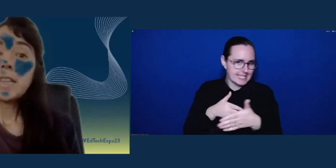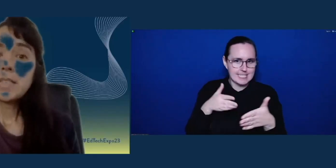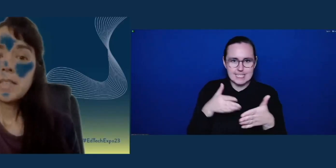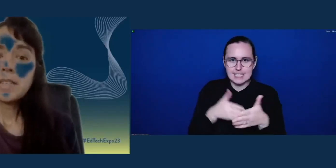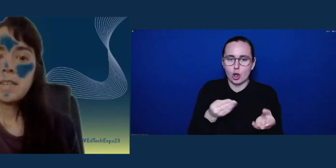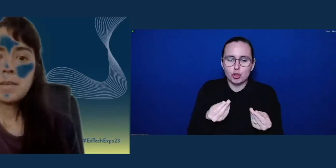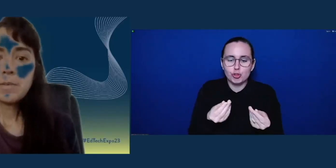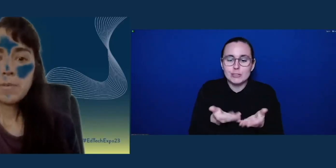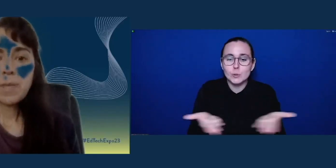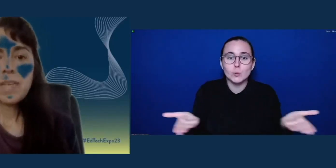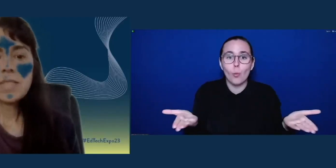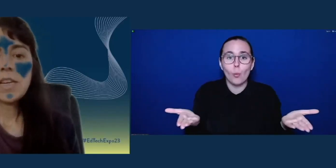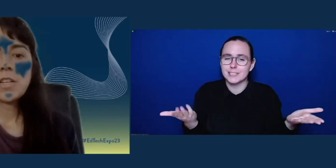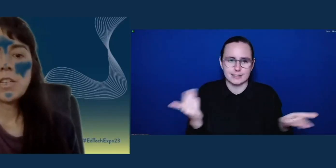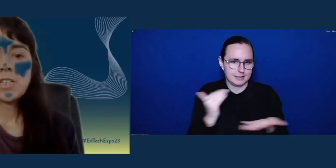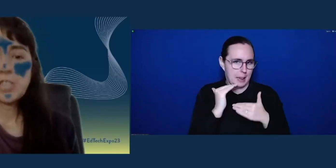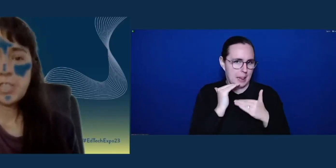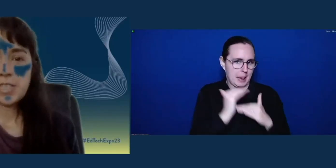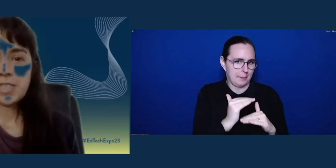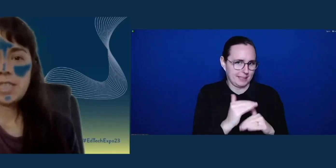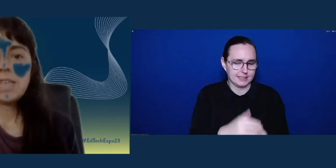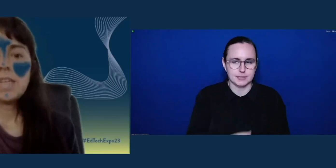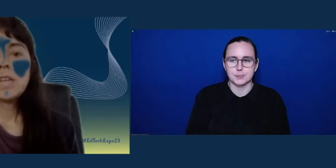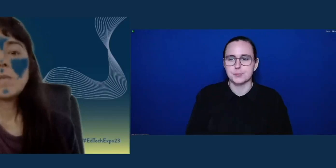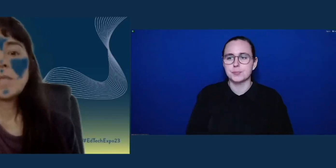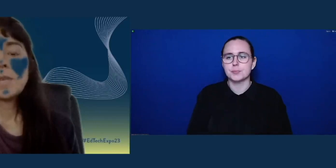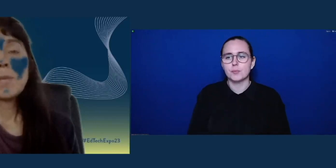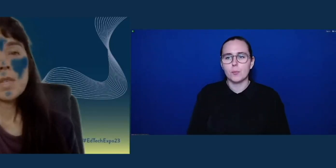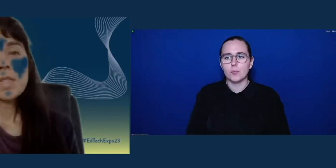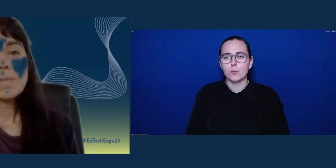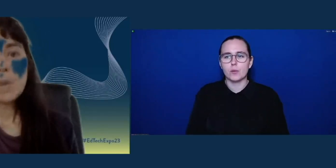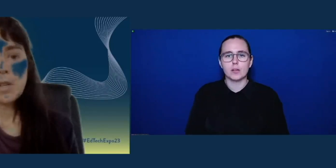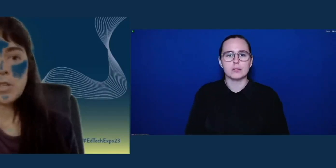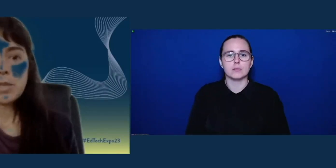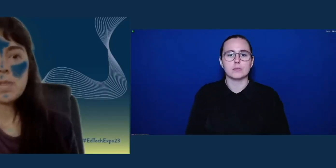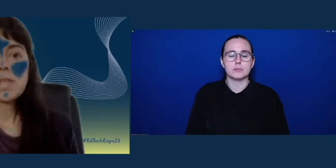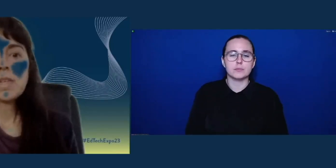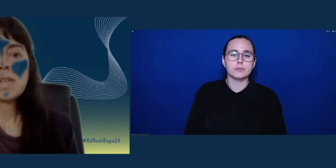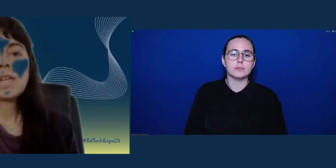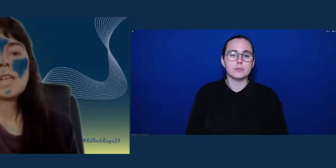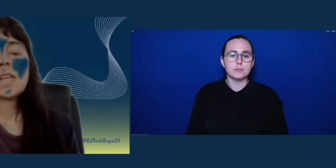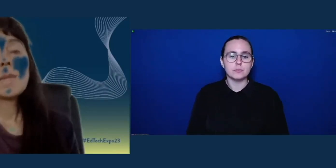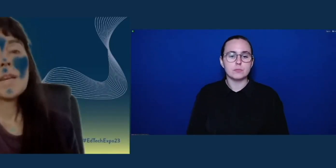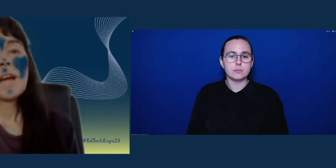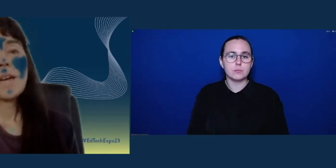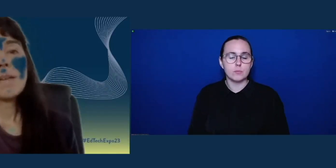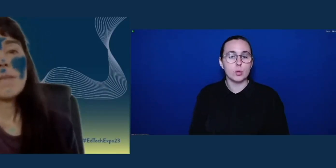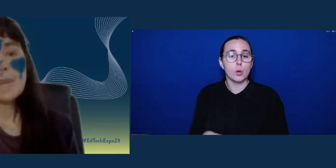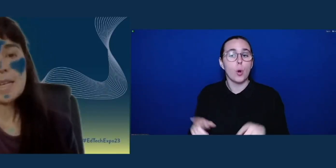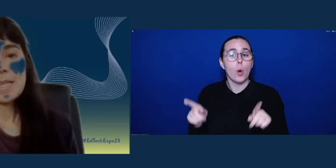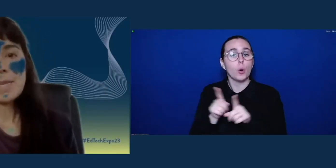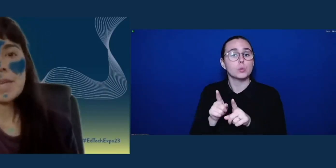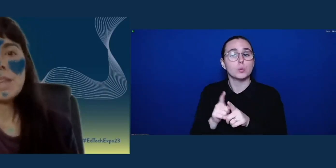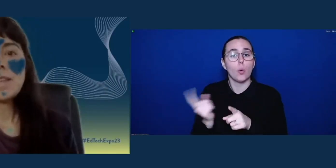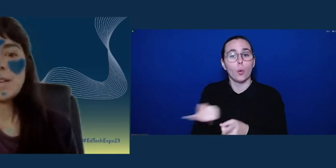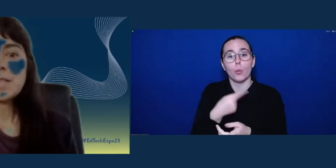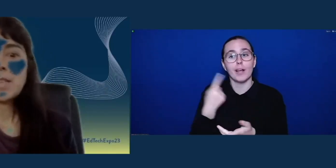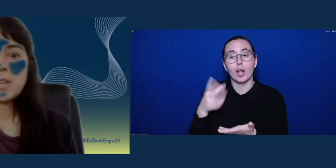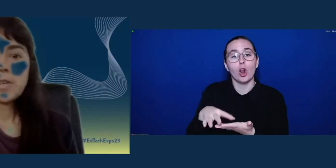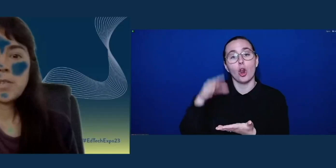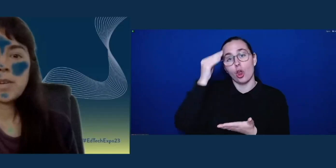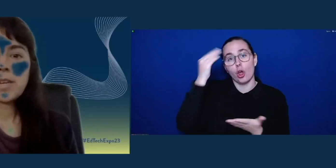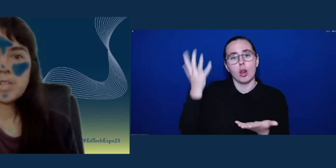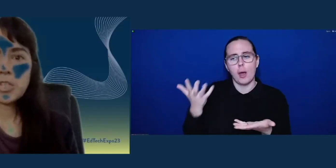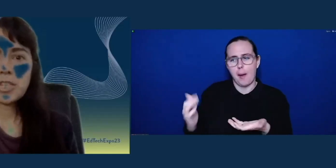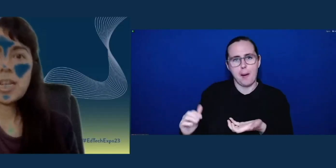key lesson from ACR GCD was the importance of partnerships. Coming out of the pandemic, there is